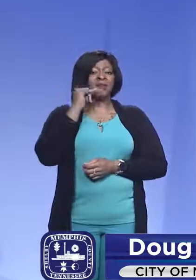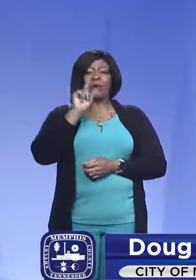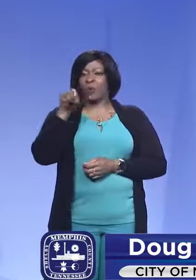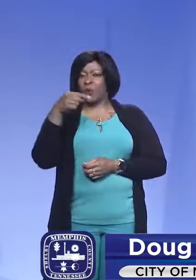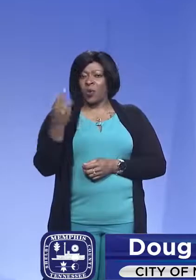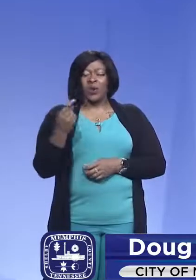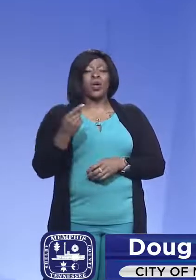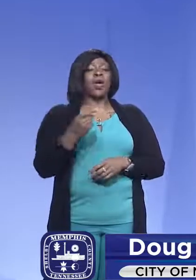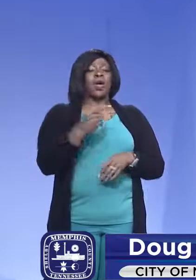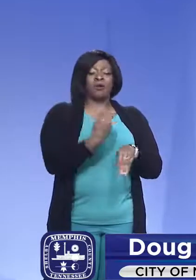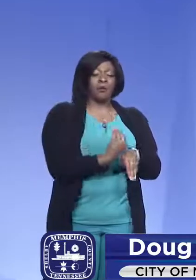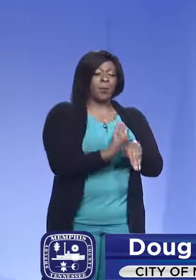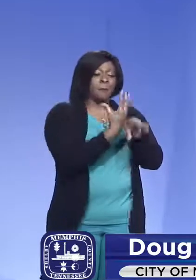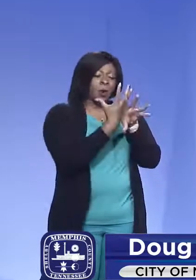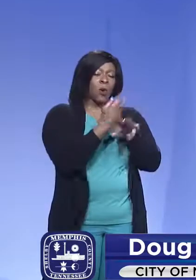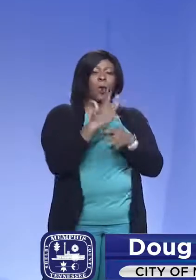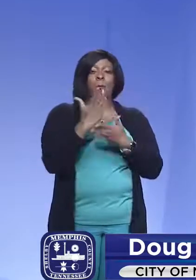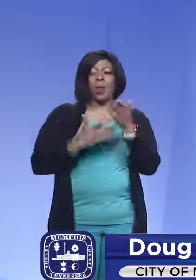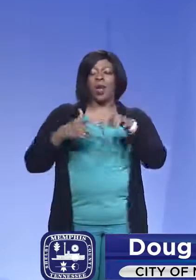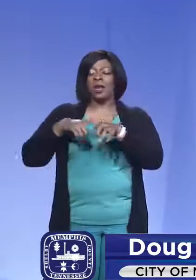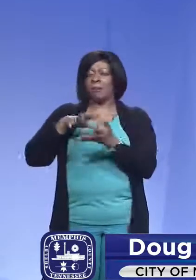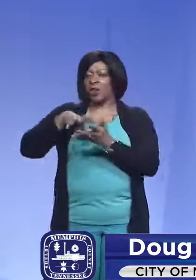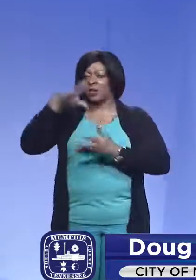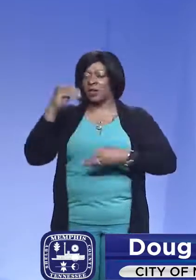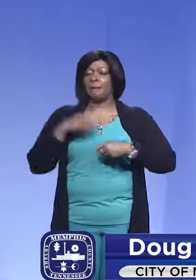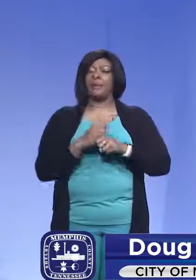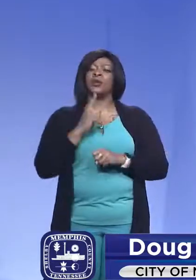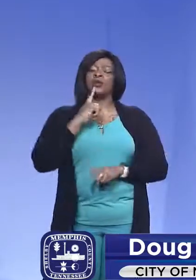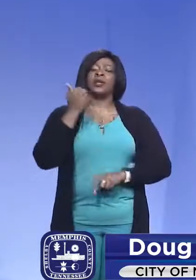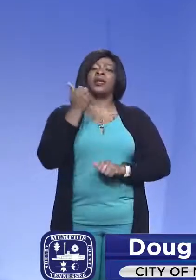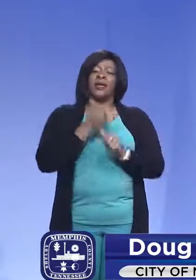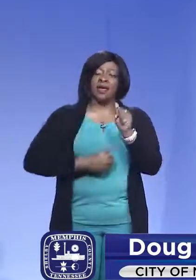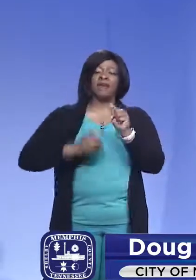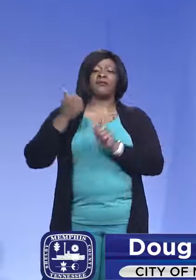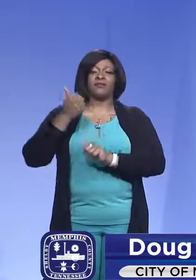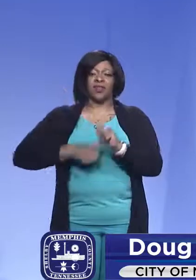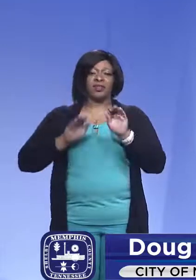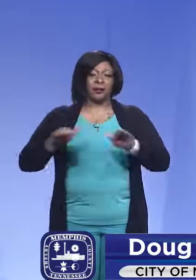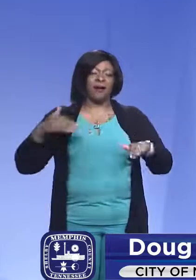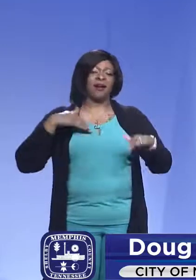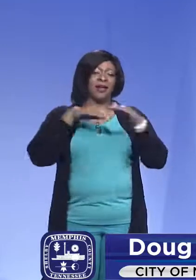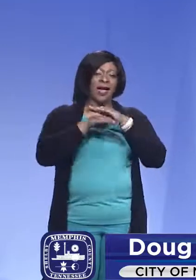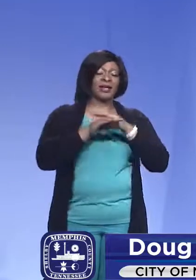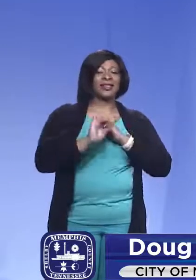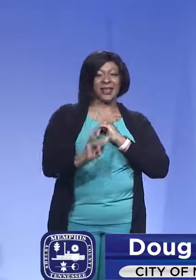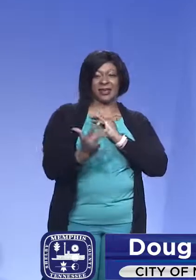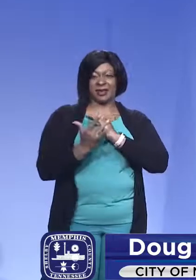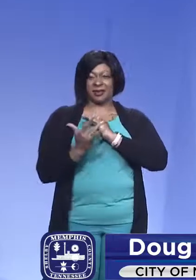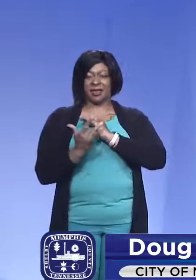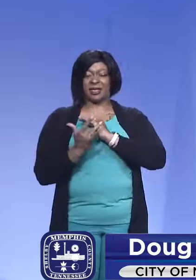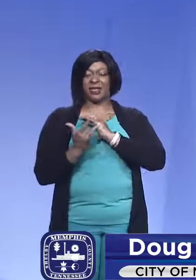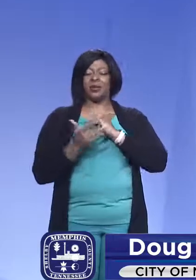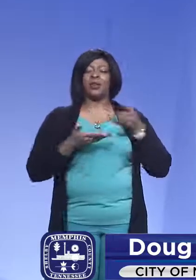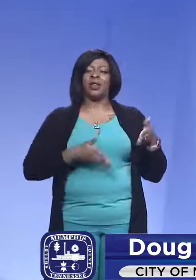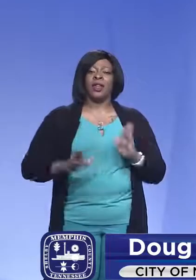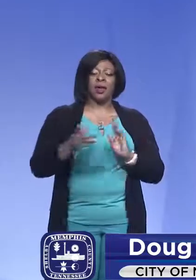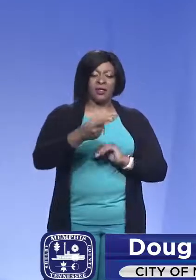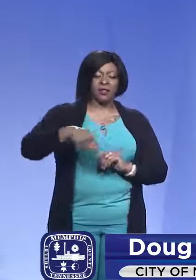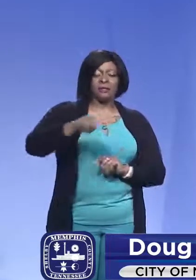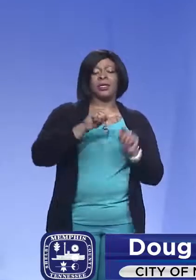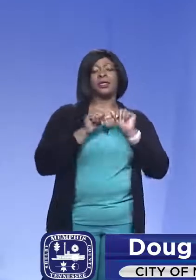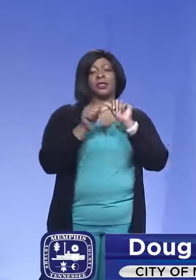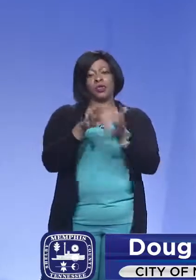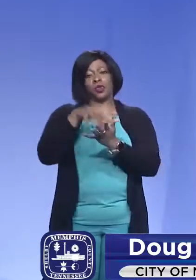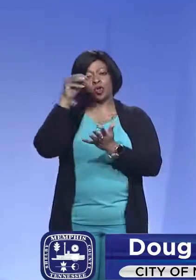in remote and sometimes part-time learning, but to make sure that every child had access to the technology that allowed them to